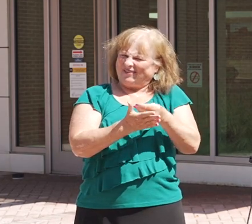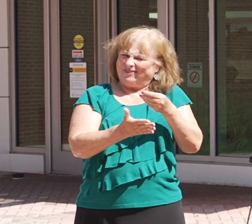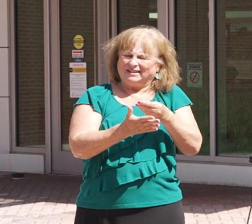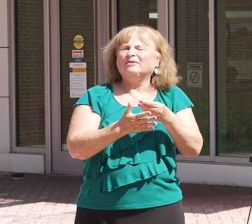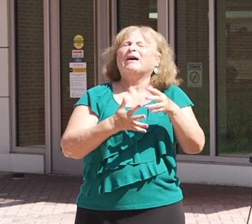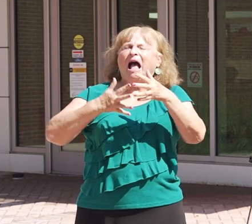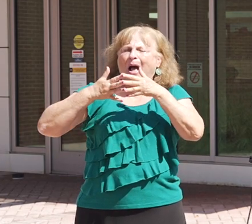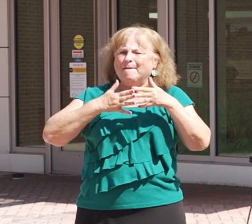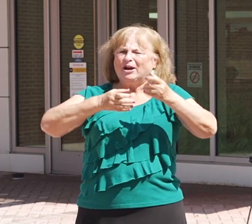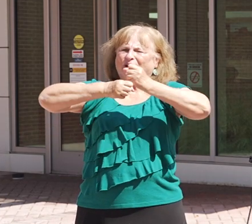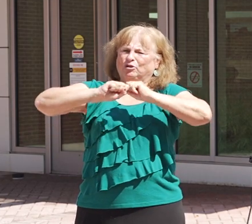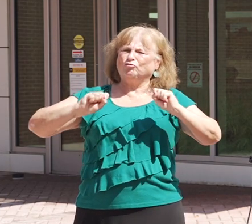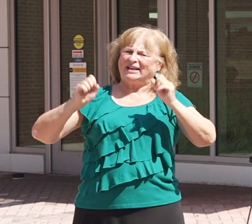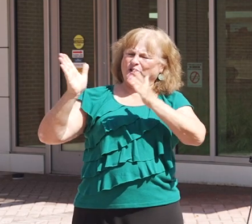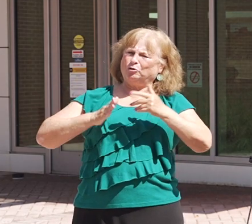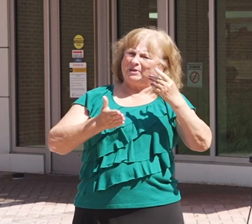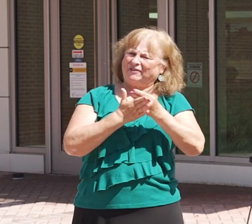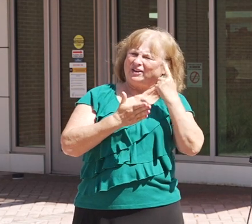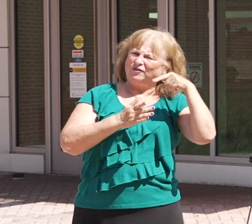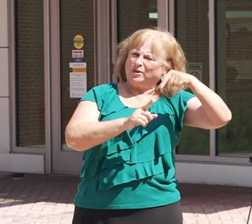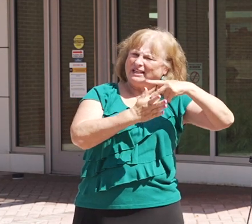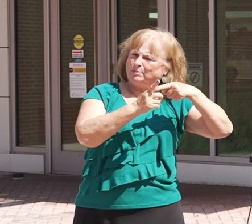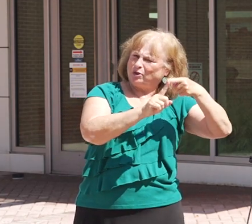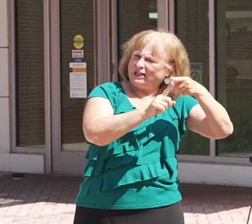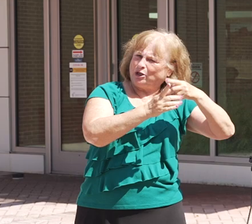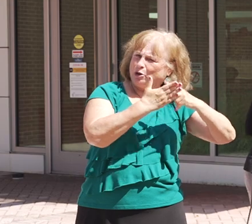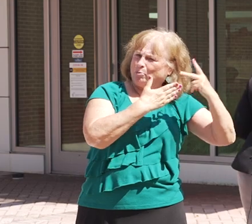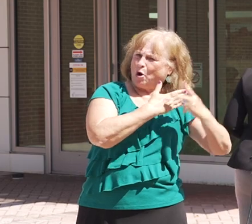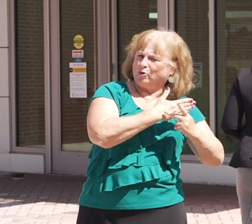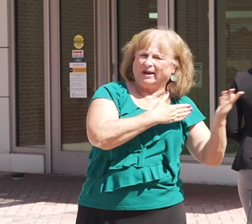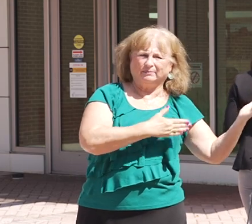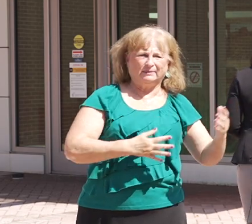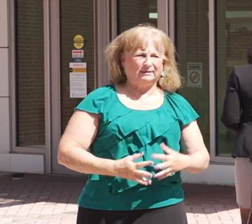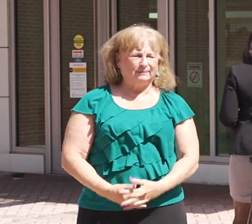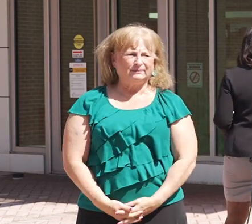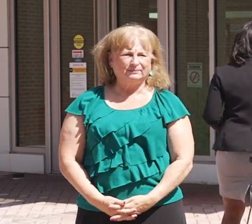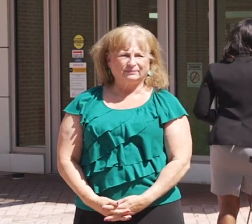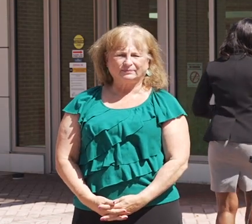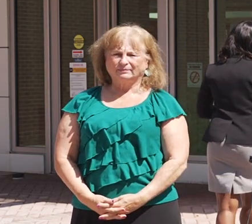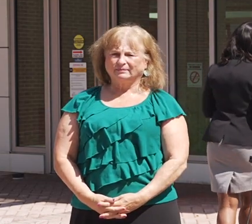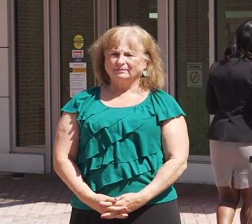or American Rescue Plan funding for this particular program?